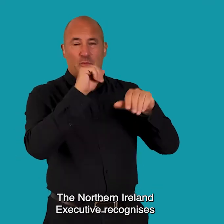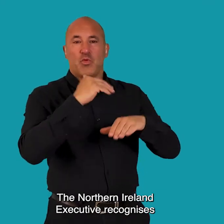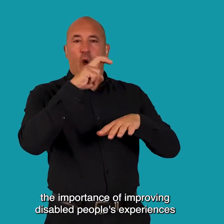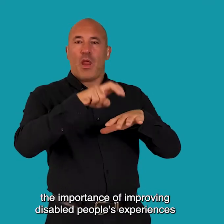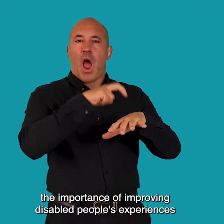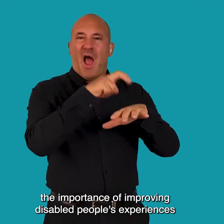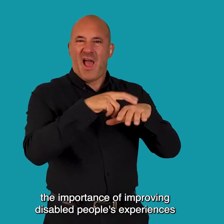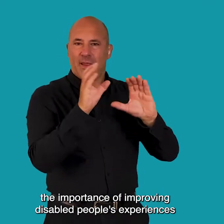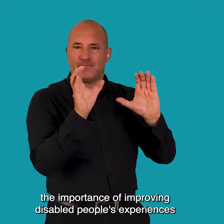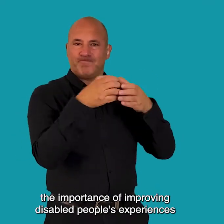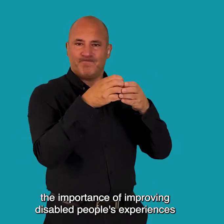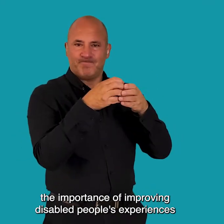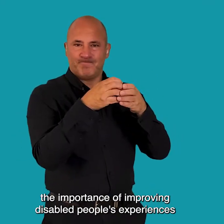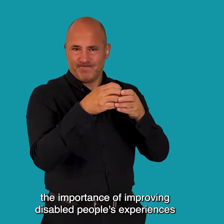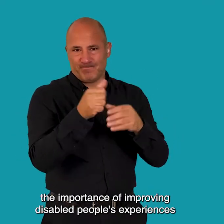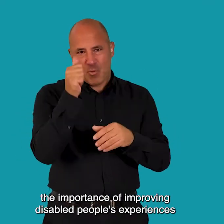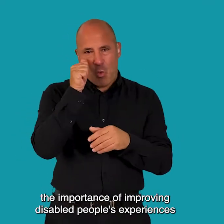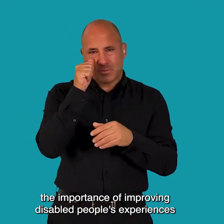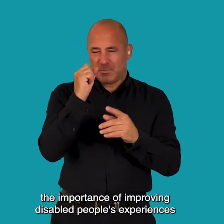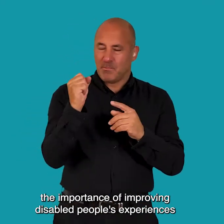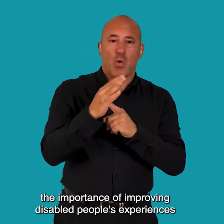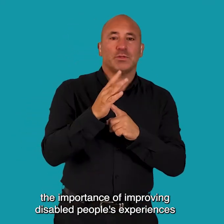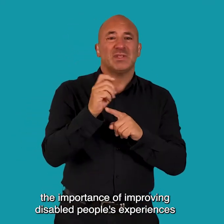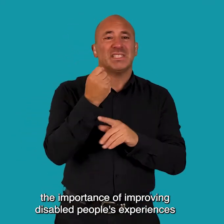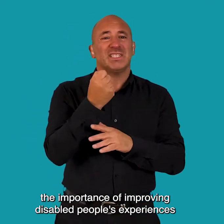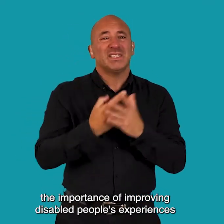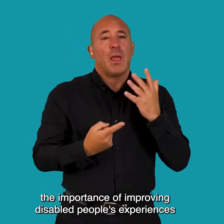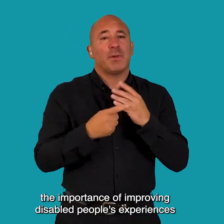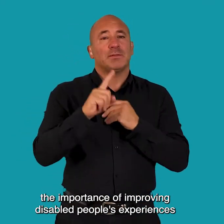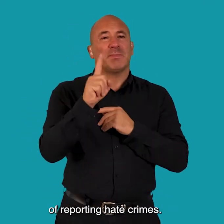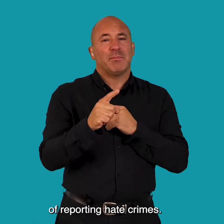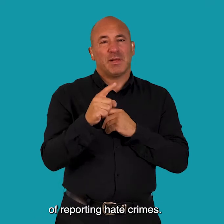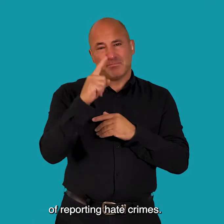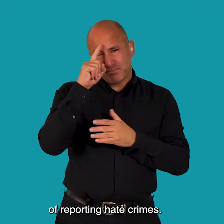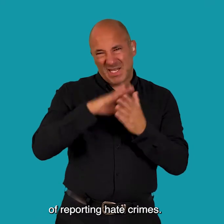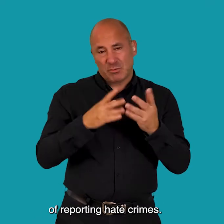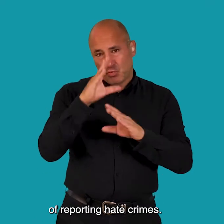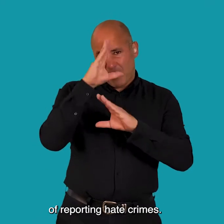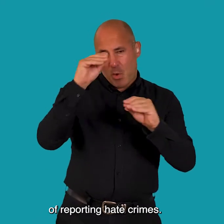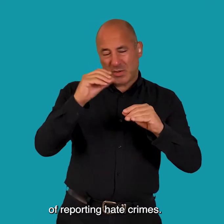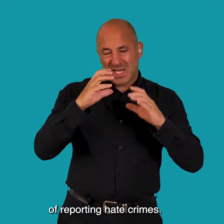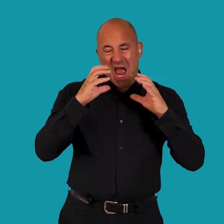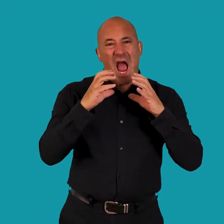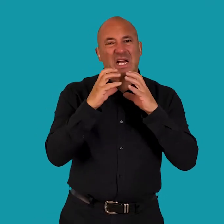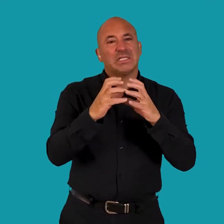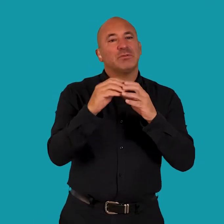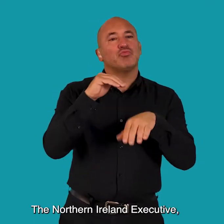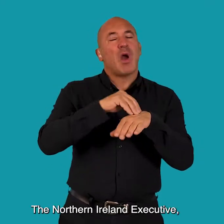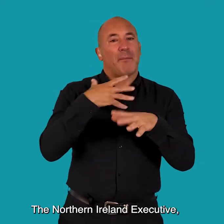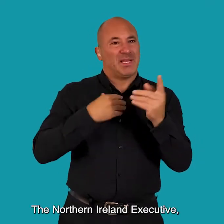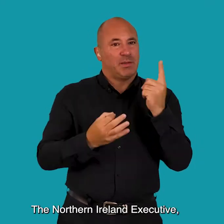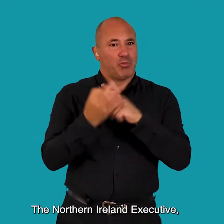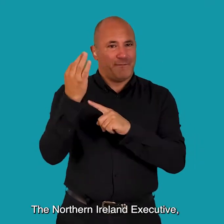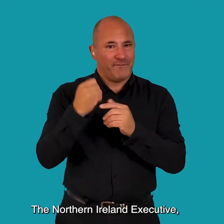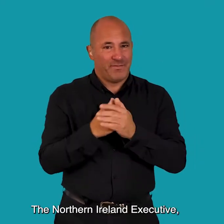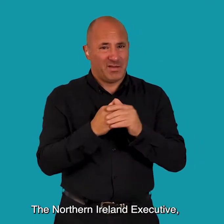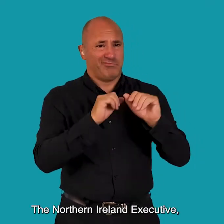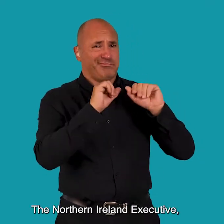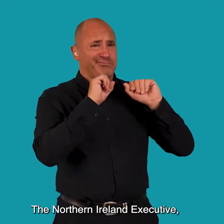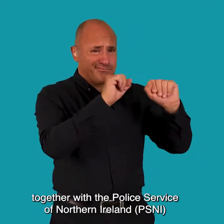the importance of improving disabled people's experiences of reporting hate crimes. The Northern Ireland Executive, together